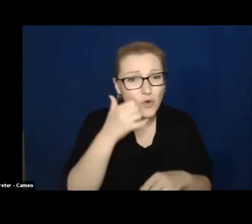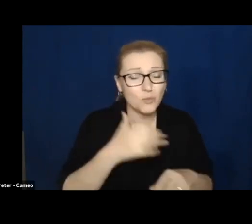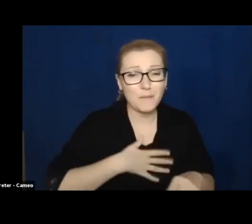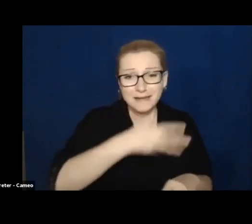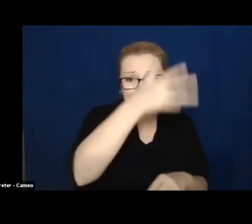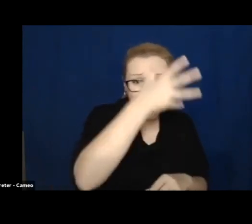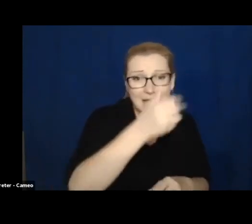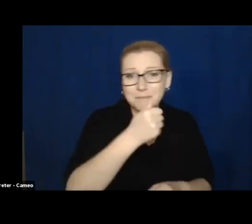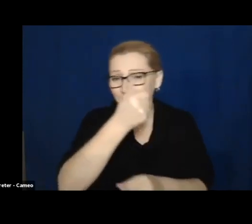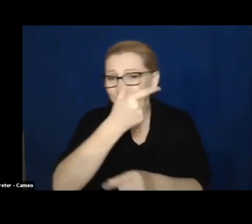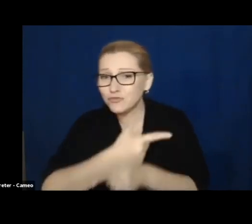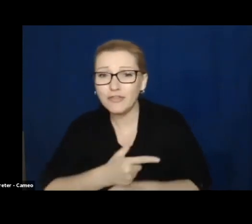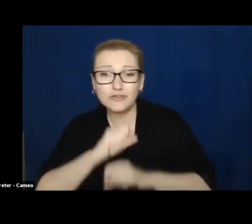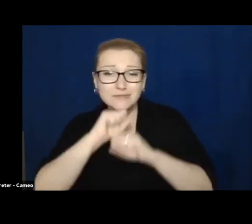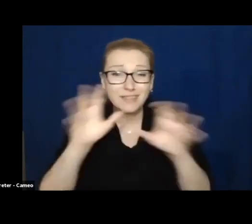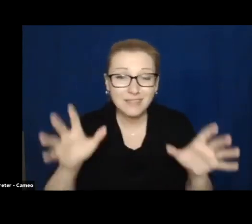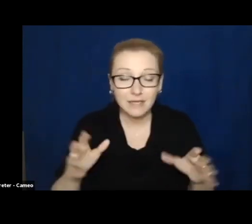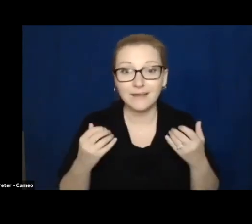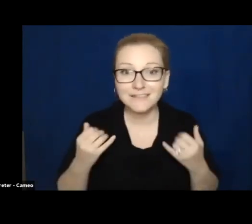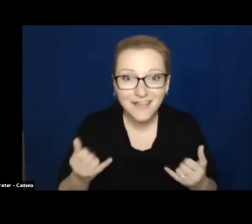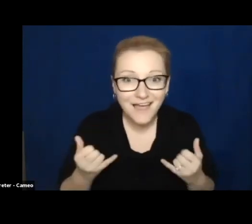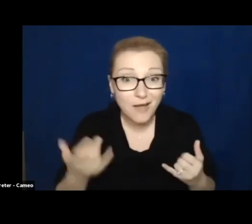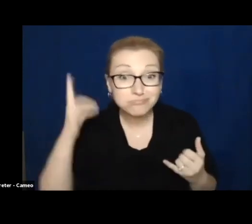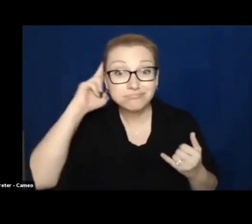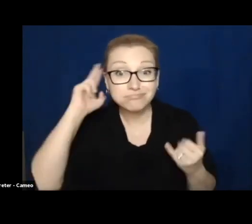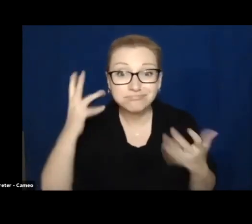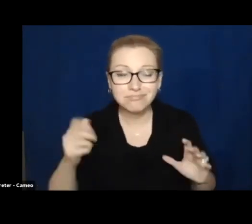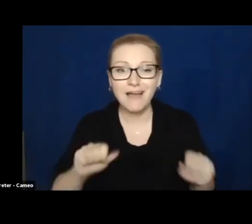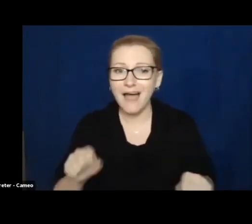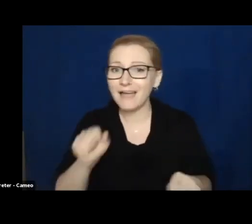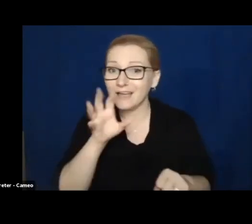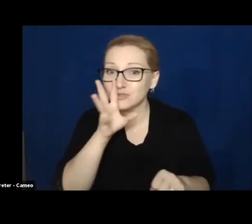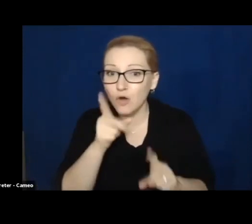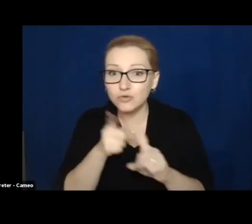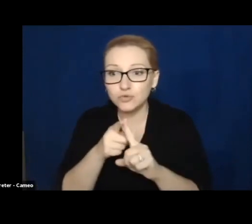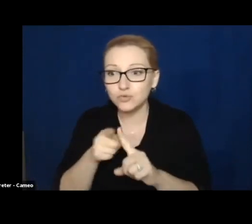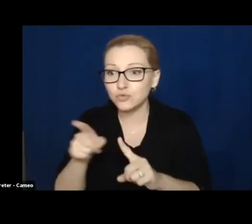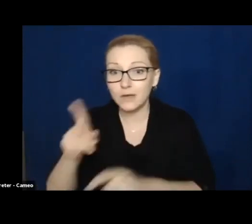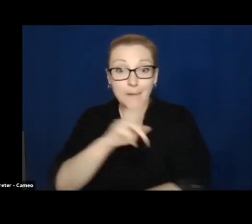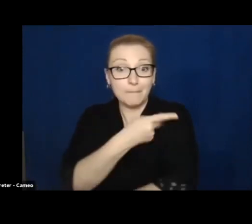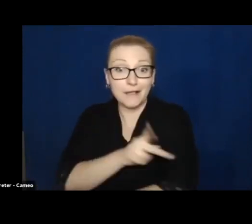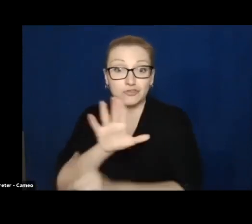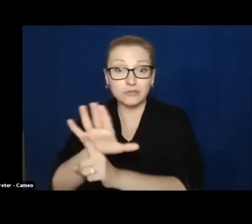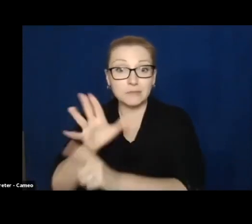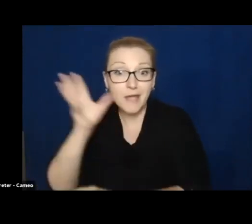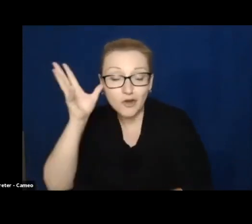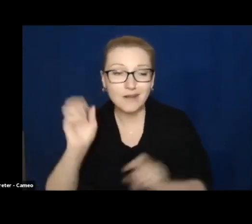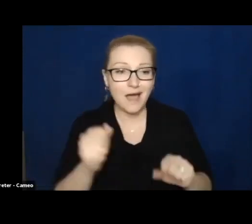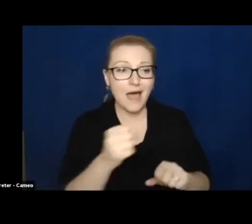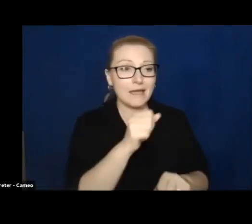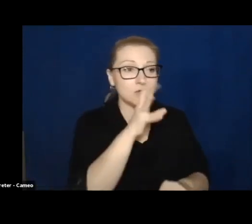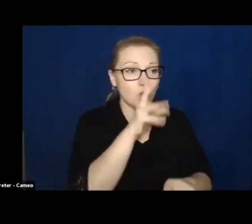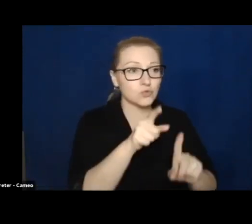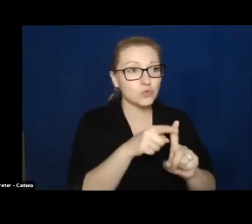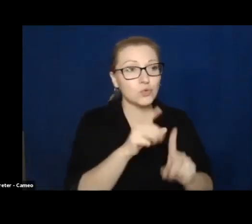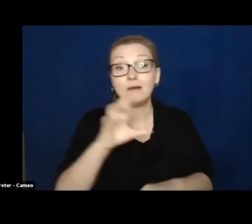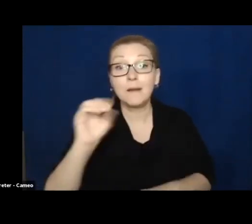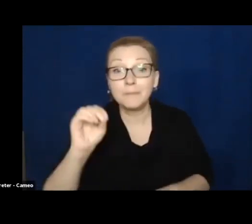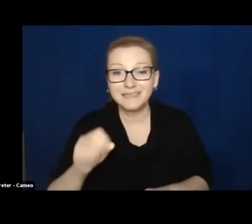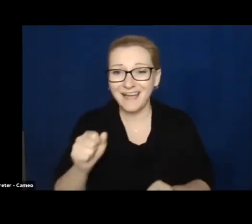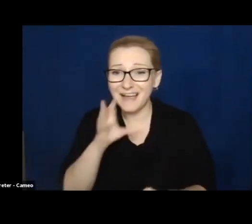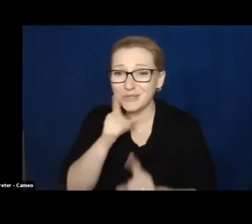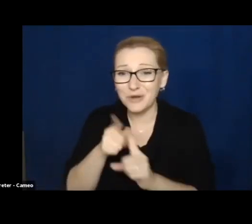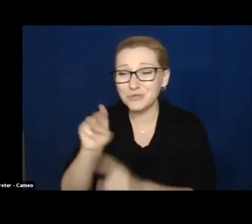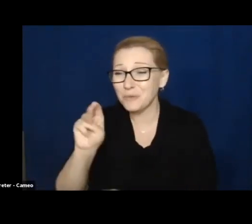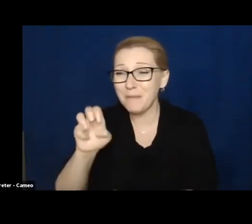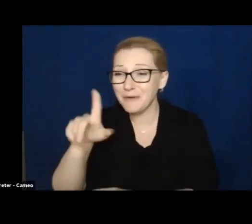now I can talk to parents of a patient. I can talk to manufacturers. I can talk to Mayela. I still haven't